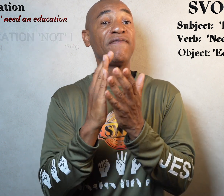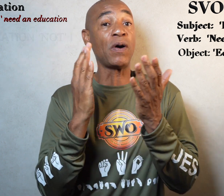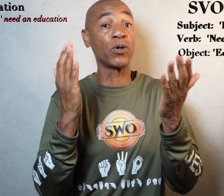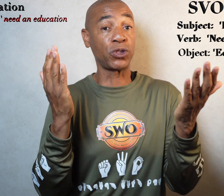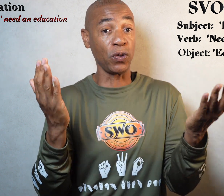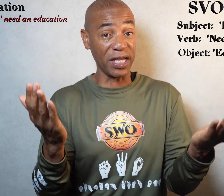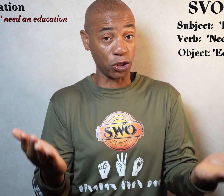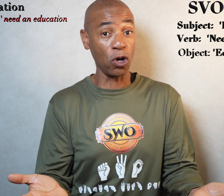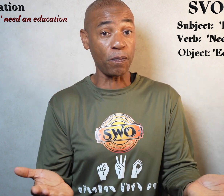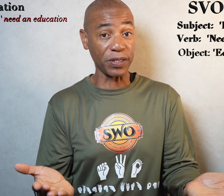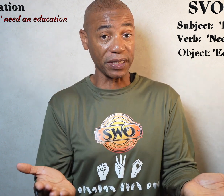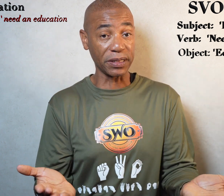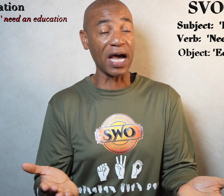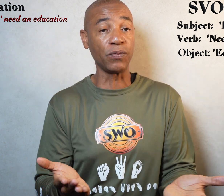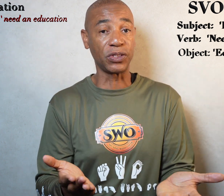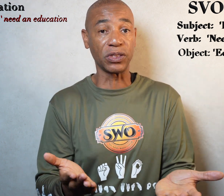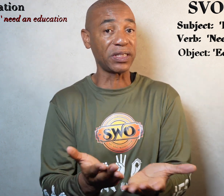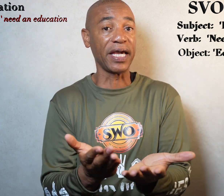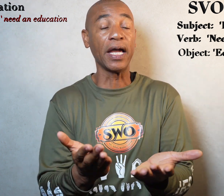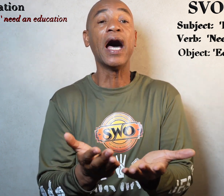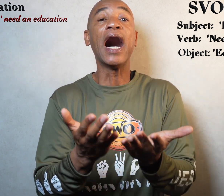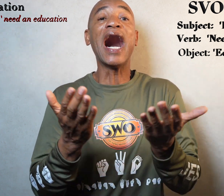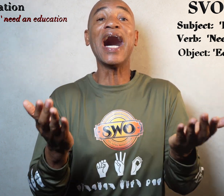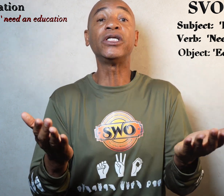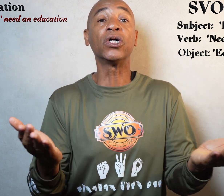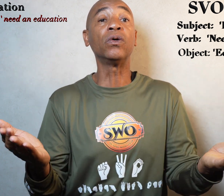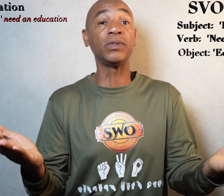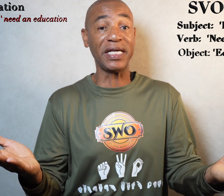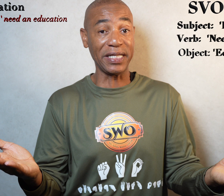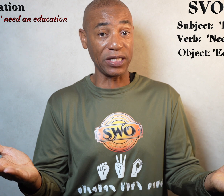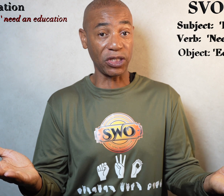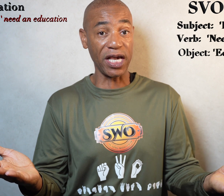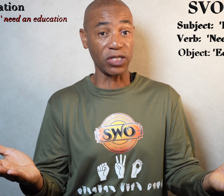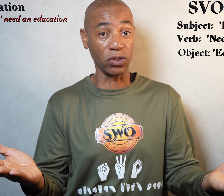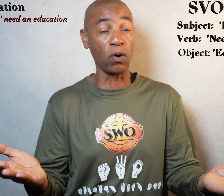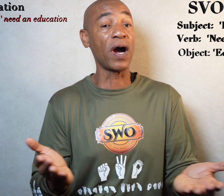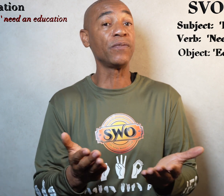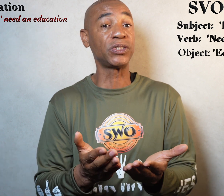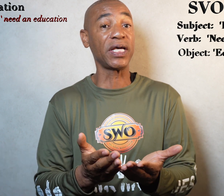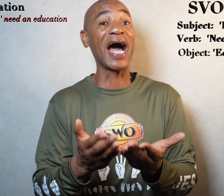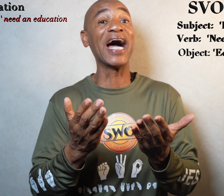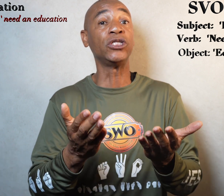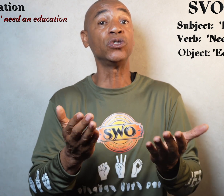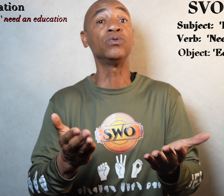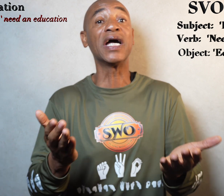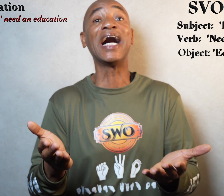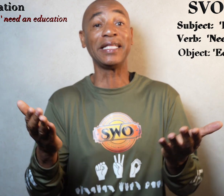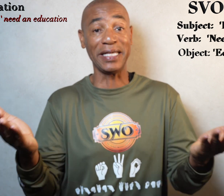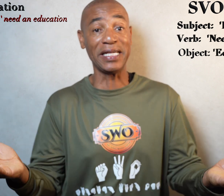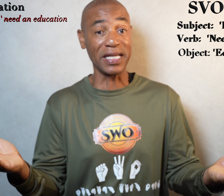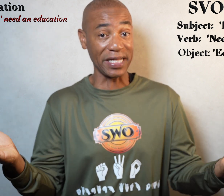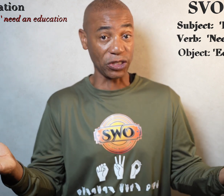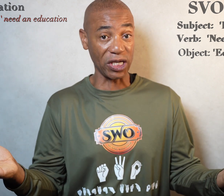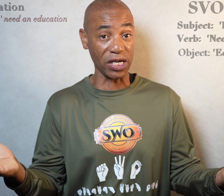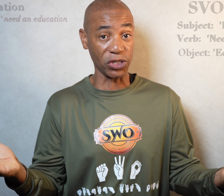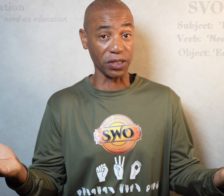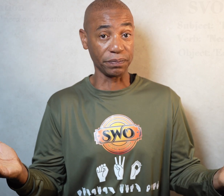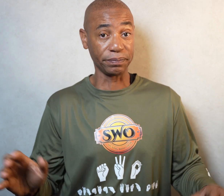I were to interpret this, I would just say, I don't need an education, or I would say, I do not need an education.